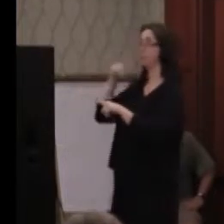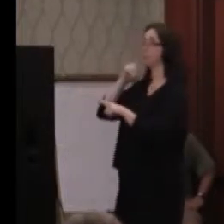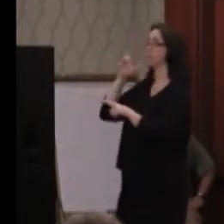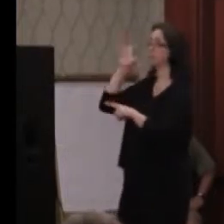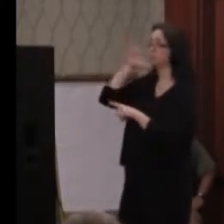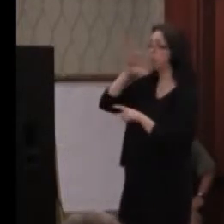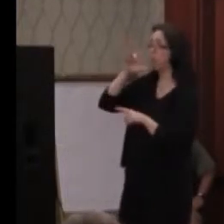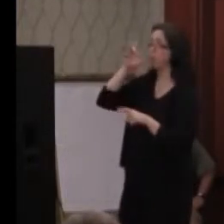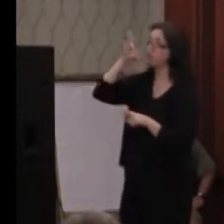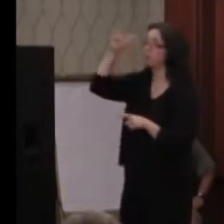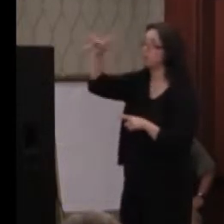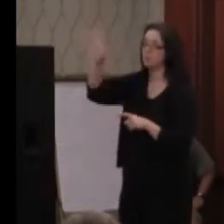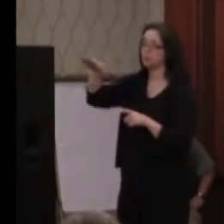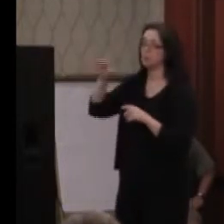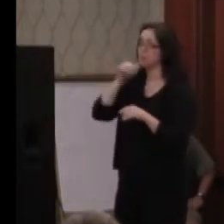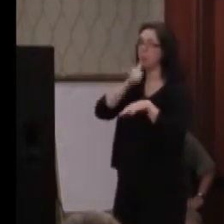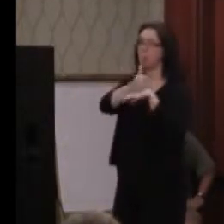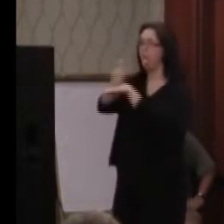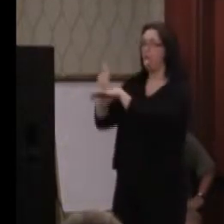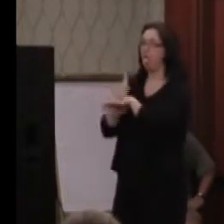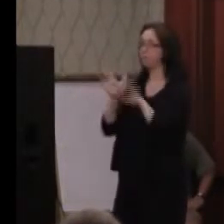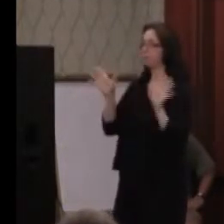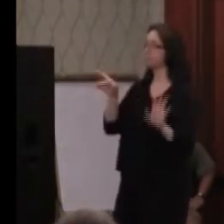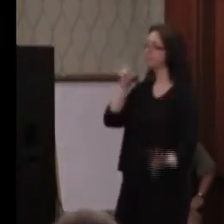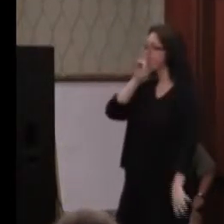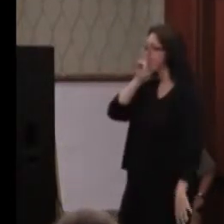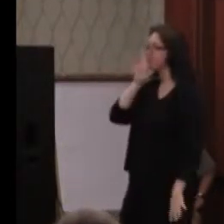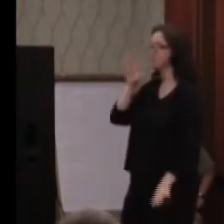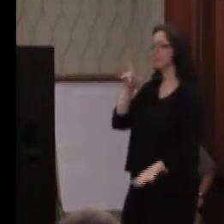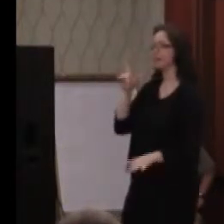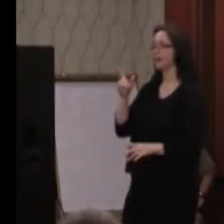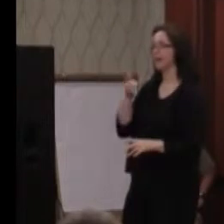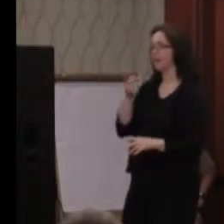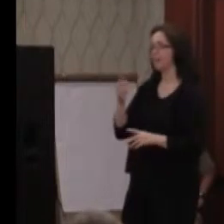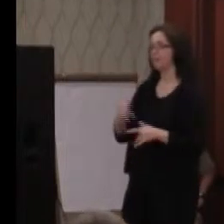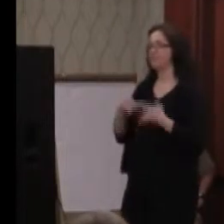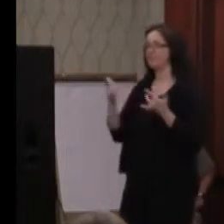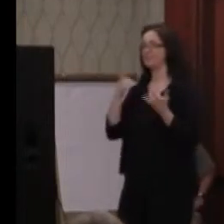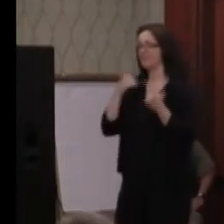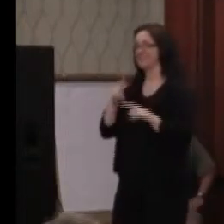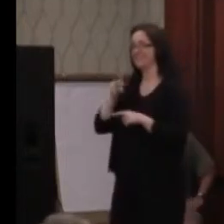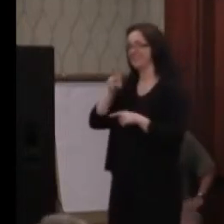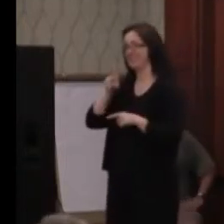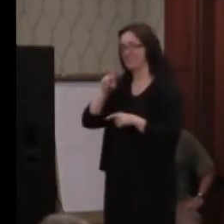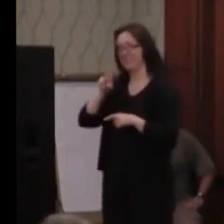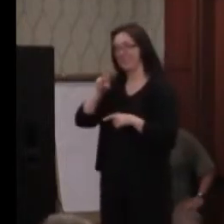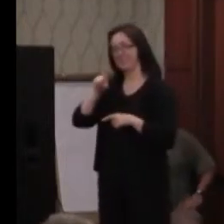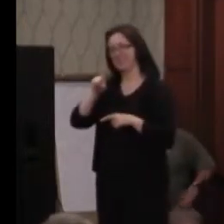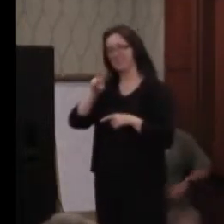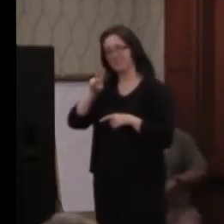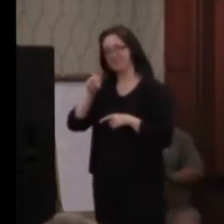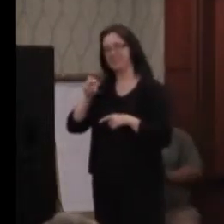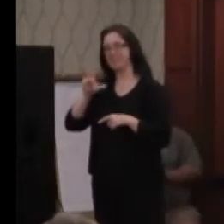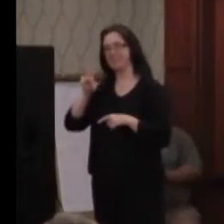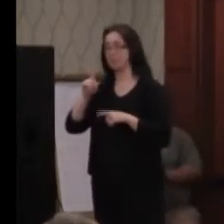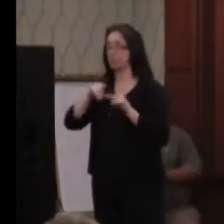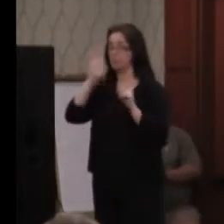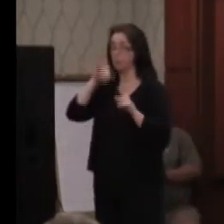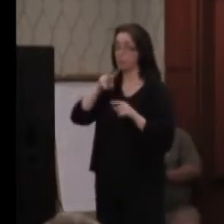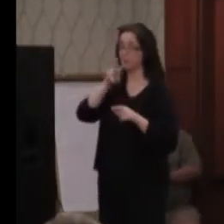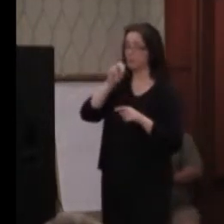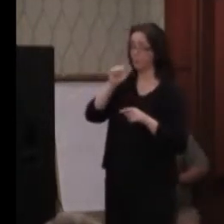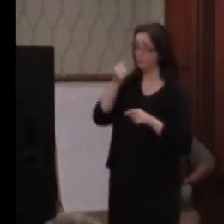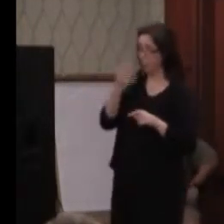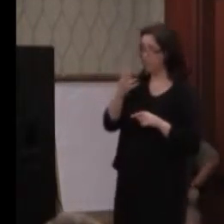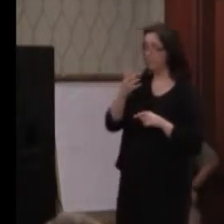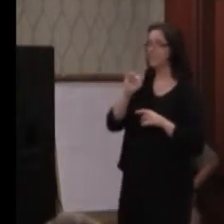the future events. That's okay, no blame. Couple of events here from the perspective of 2032. As you know, in 2014, the